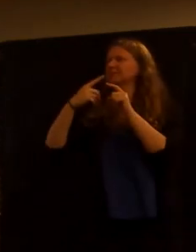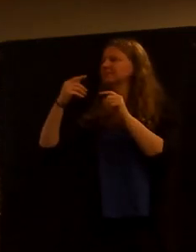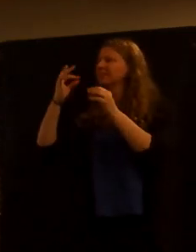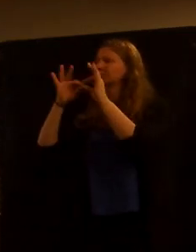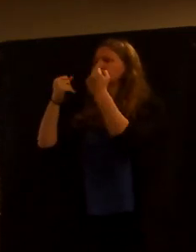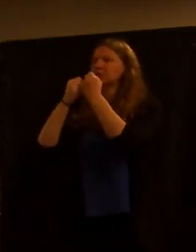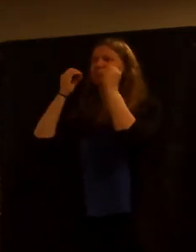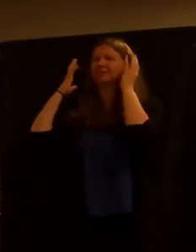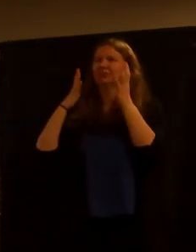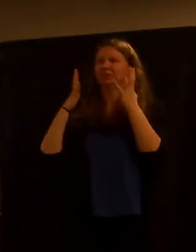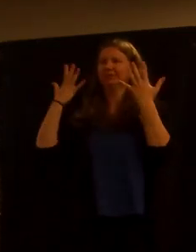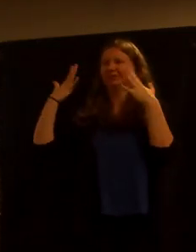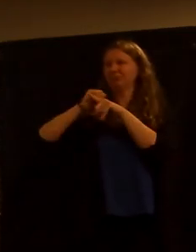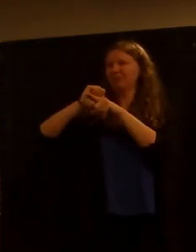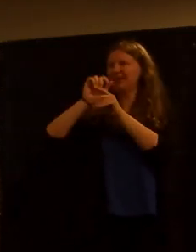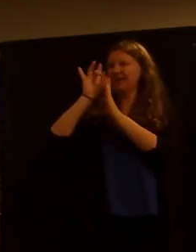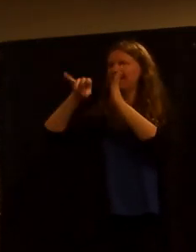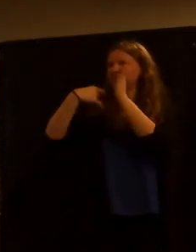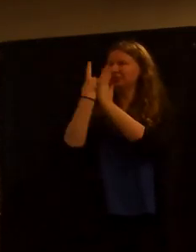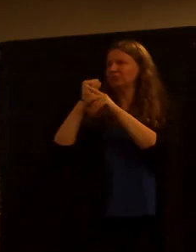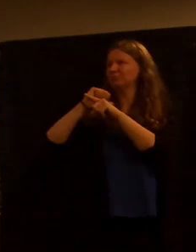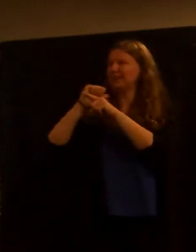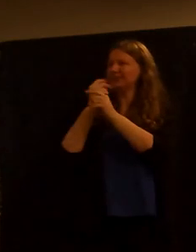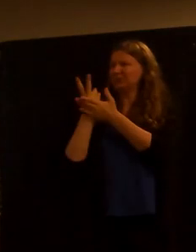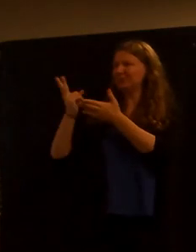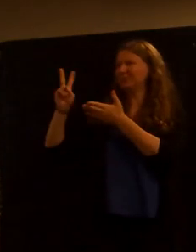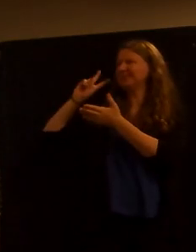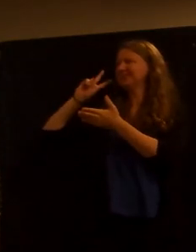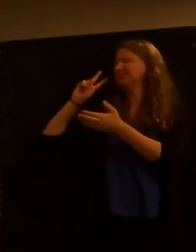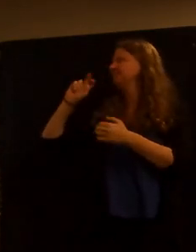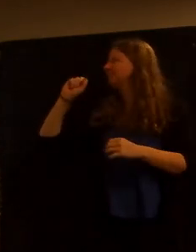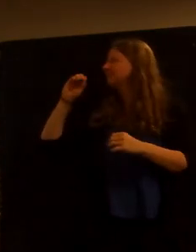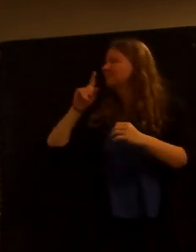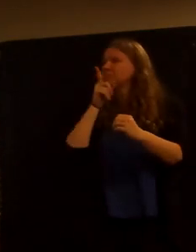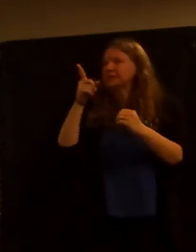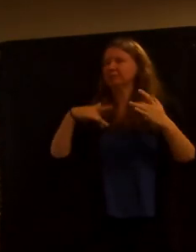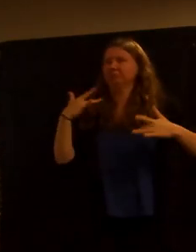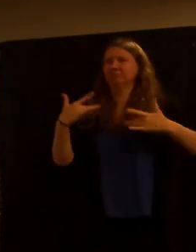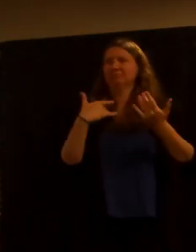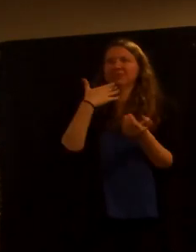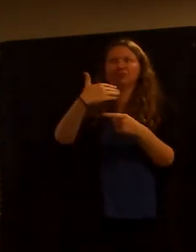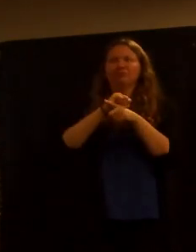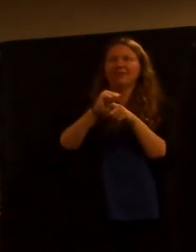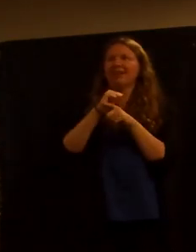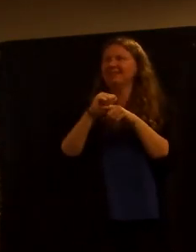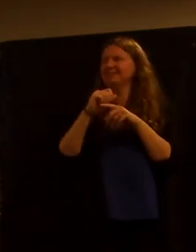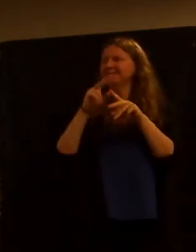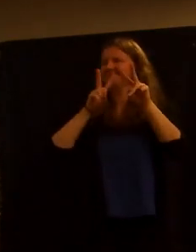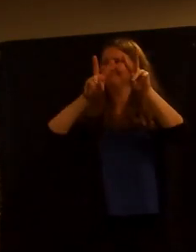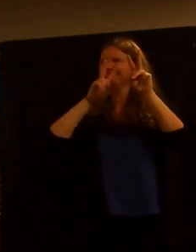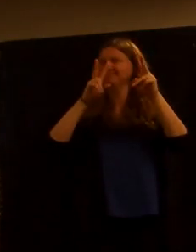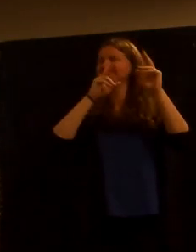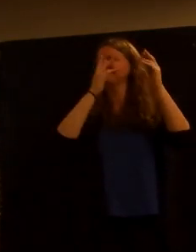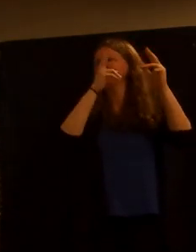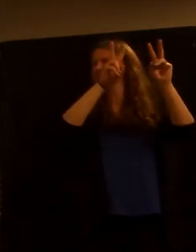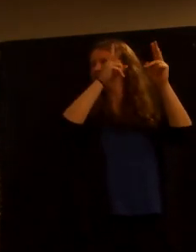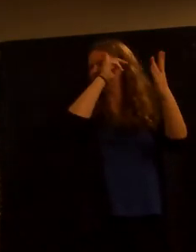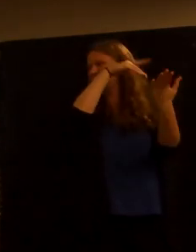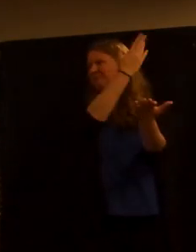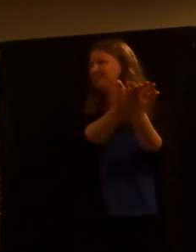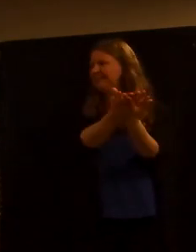instruction. So our kindergarten through 2nd grade teachers, including our language supports teachers, got 8 hours of training 2